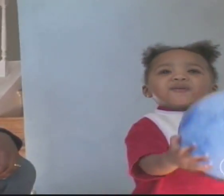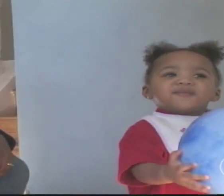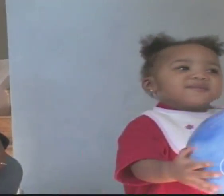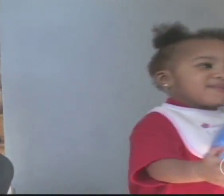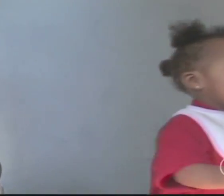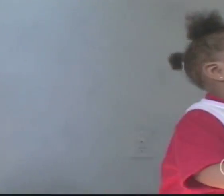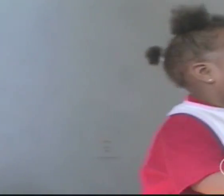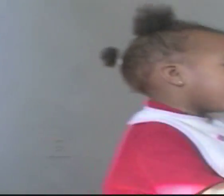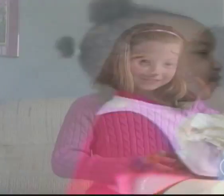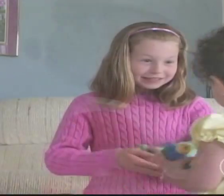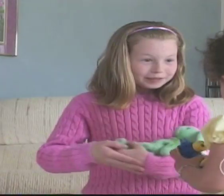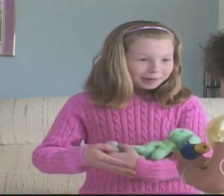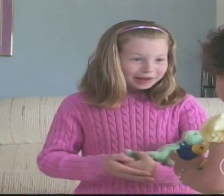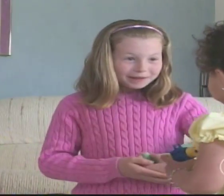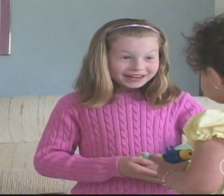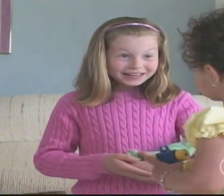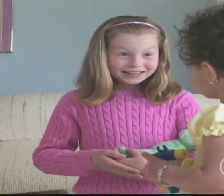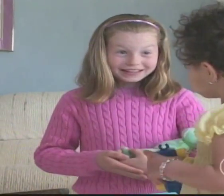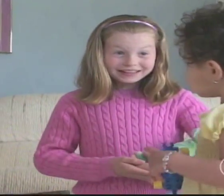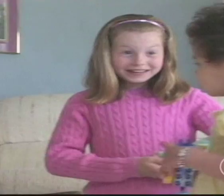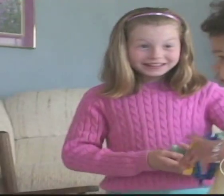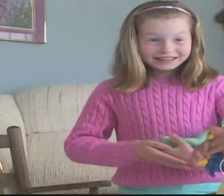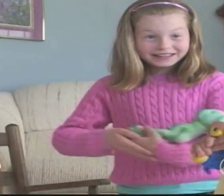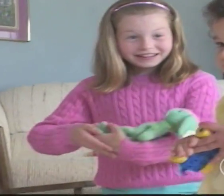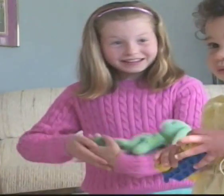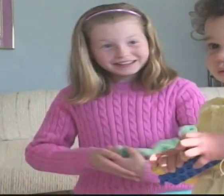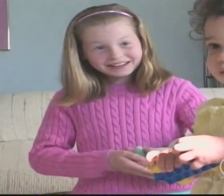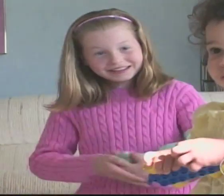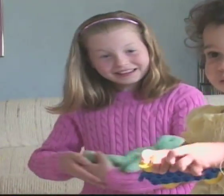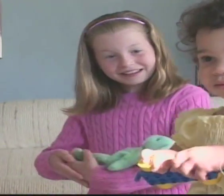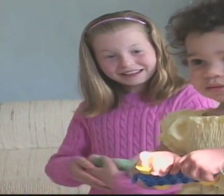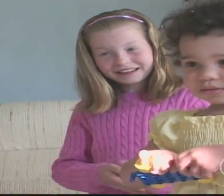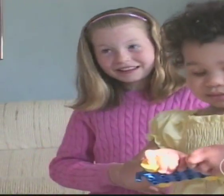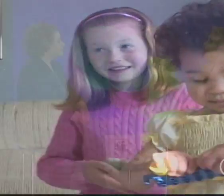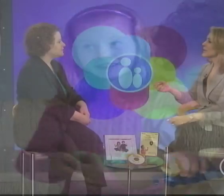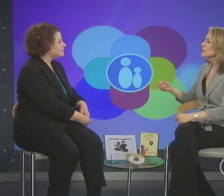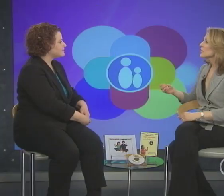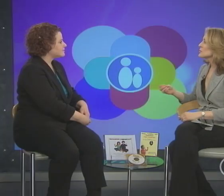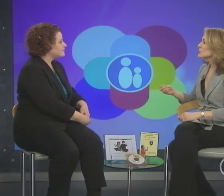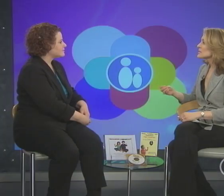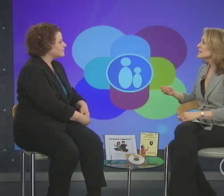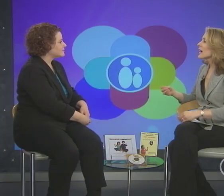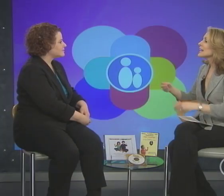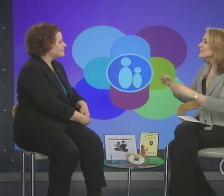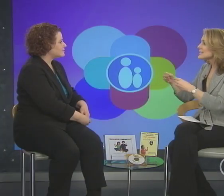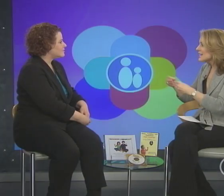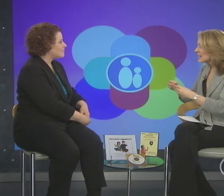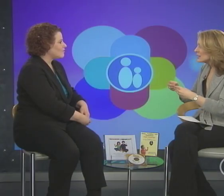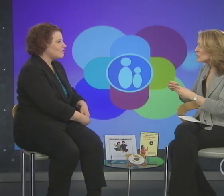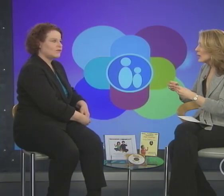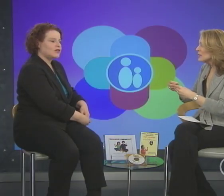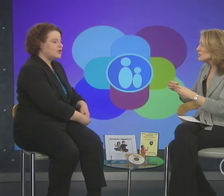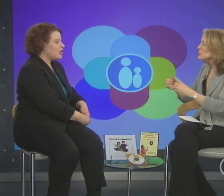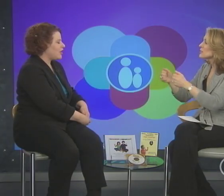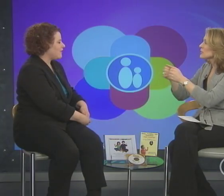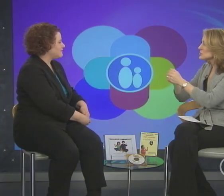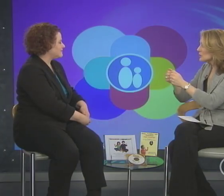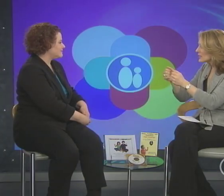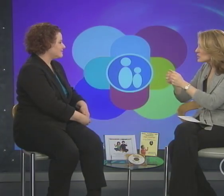it, and that should be linked to the child's age. And it's okay if they don't do the sign exactly the way you do. If they're doing this for